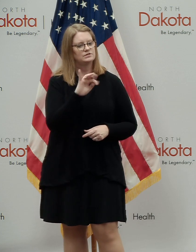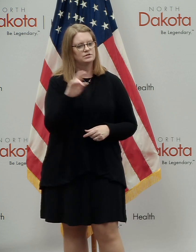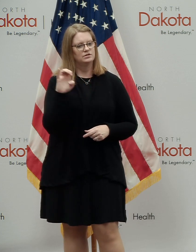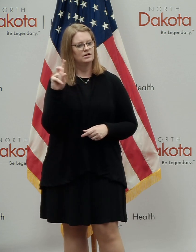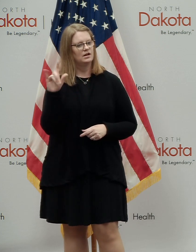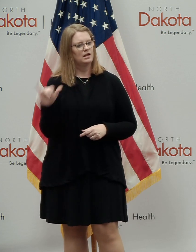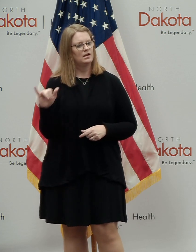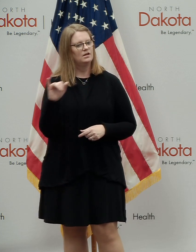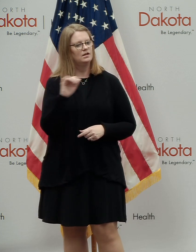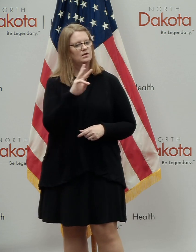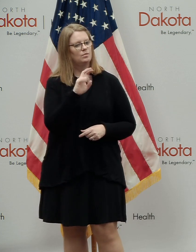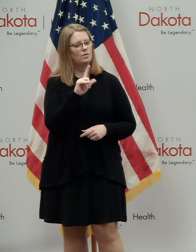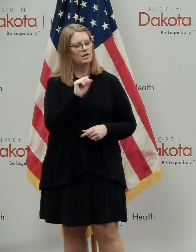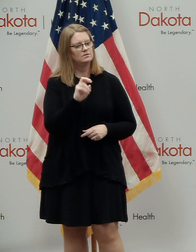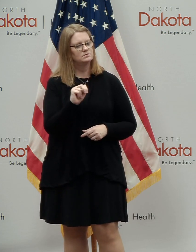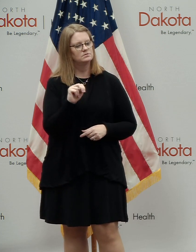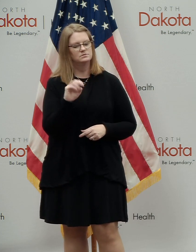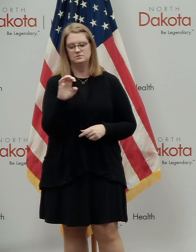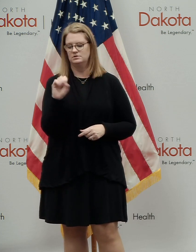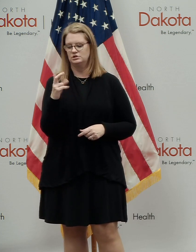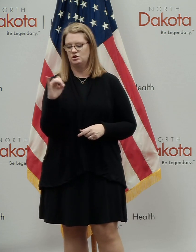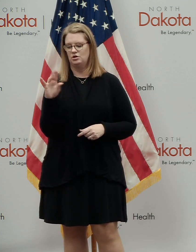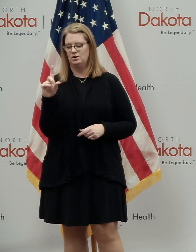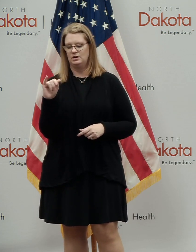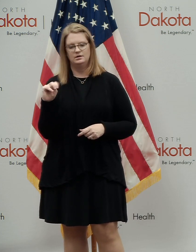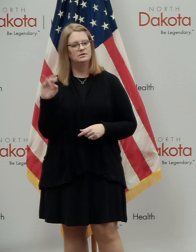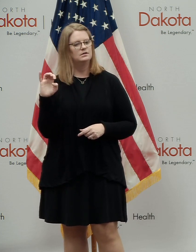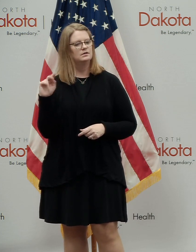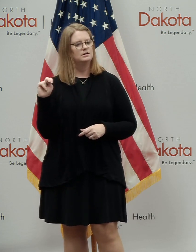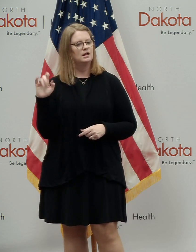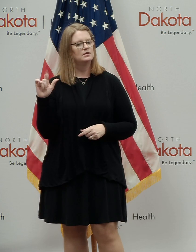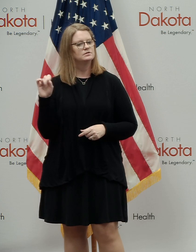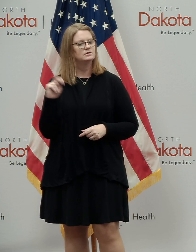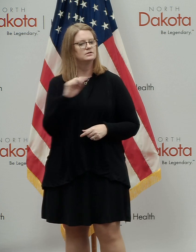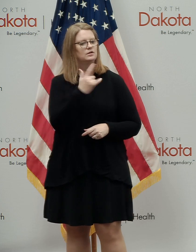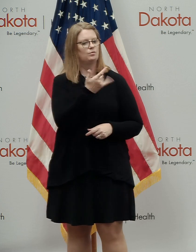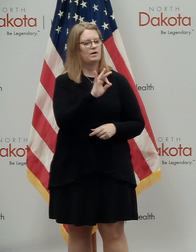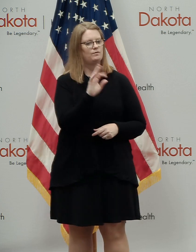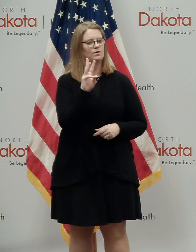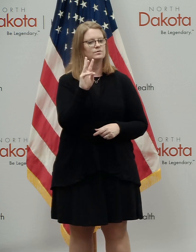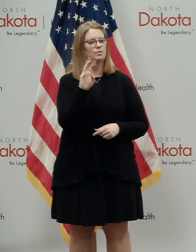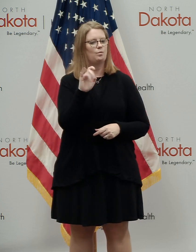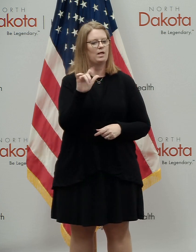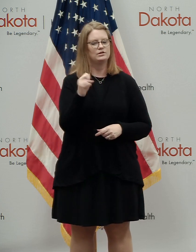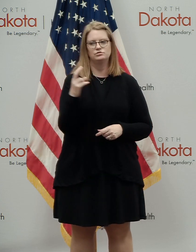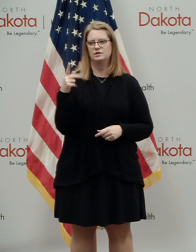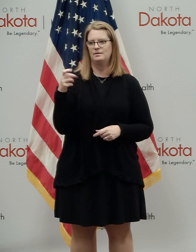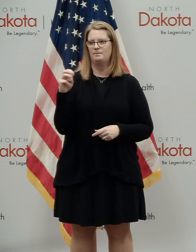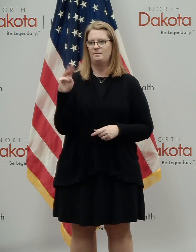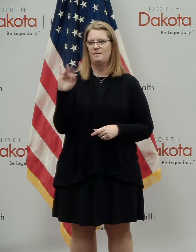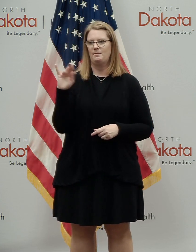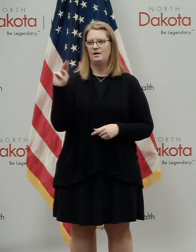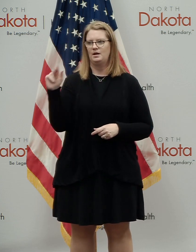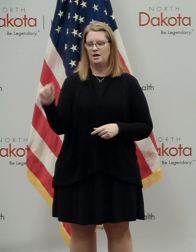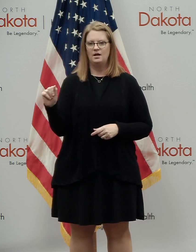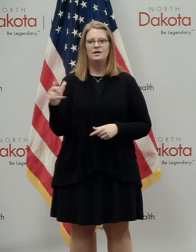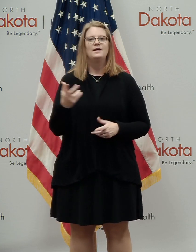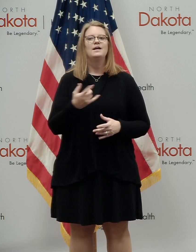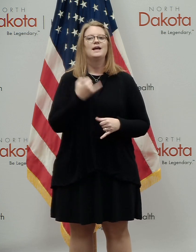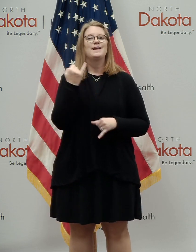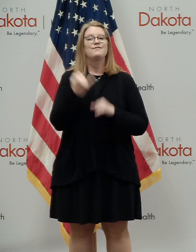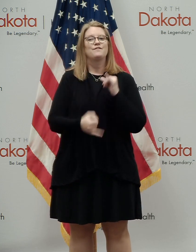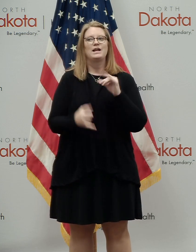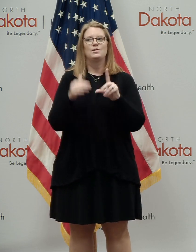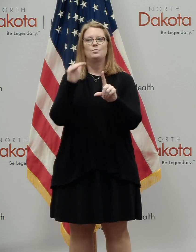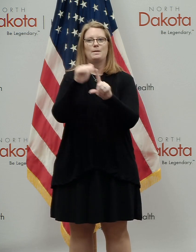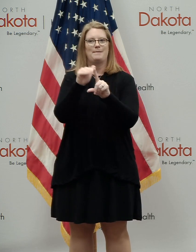Foster, Eddy, Wells, Sheraton, Nelson, Grand Forks, Welsh, and Pembina. And a final